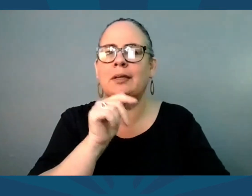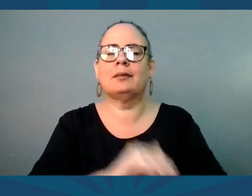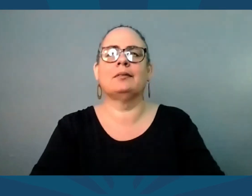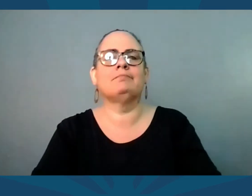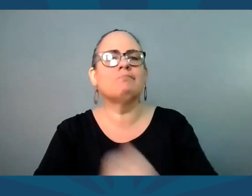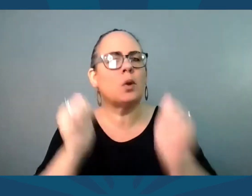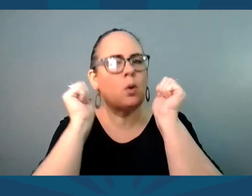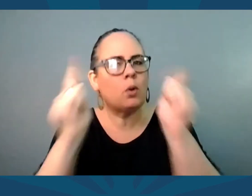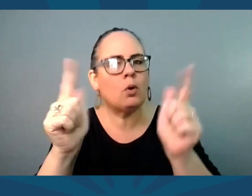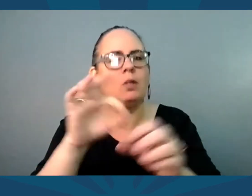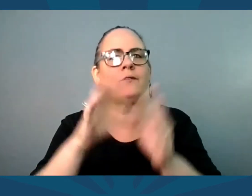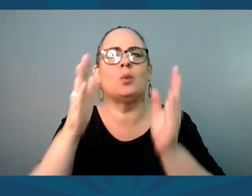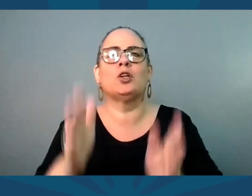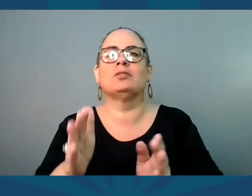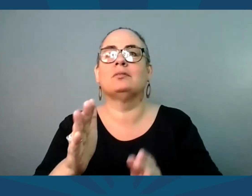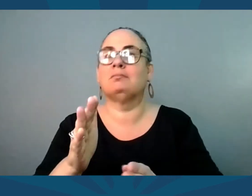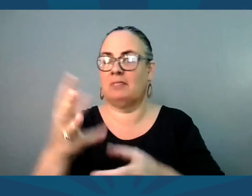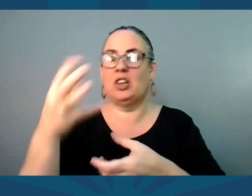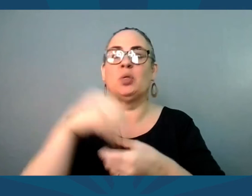Who can vote in a primary election?